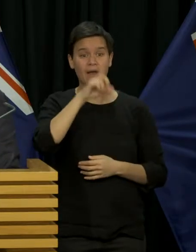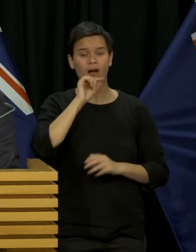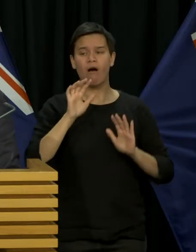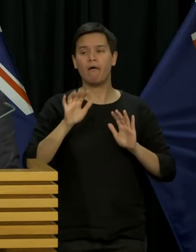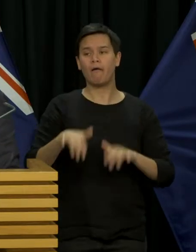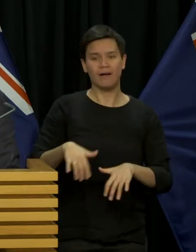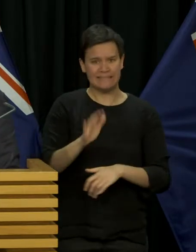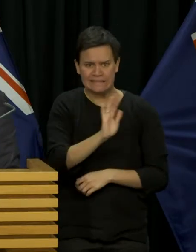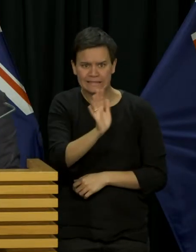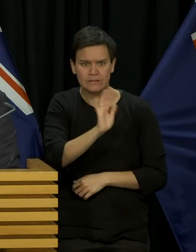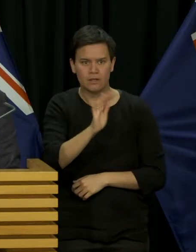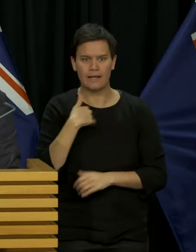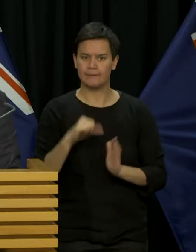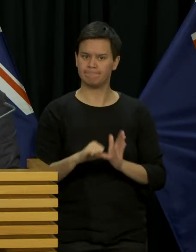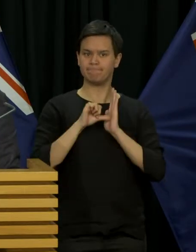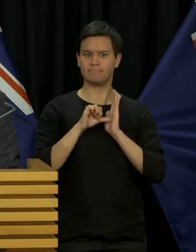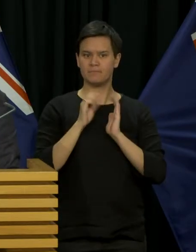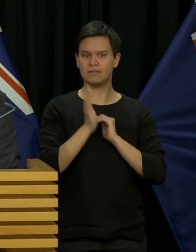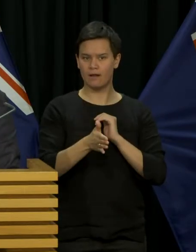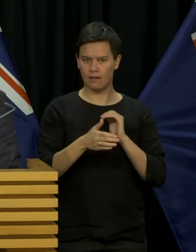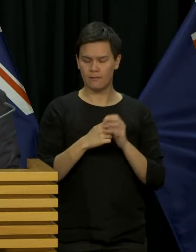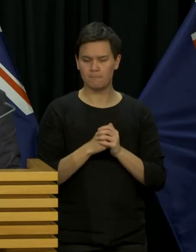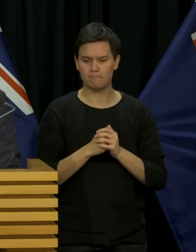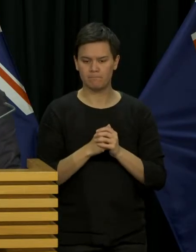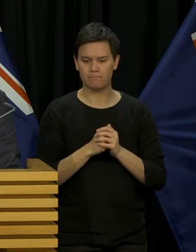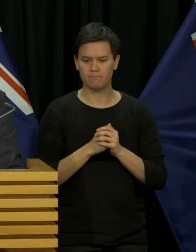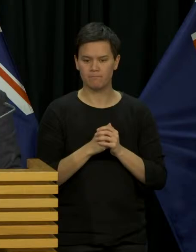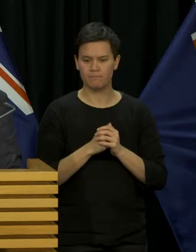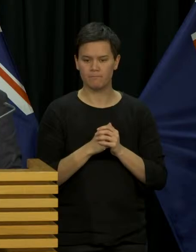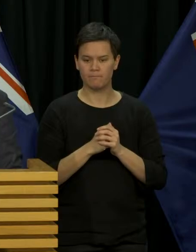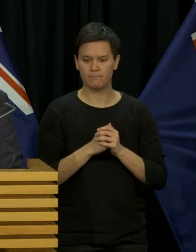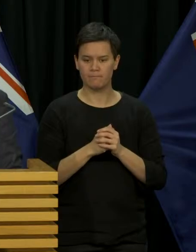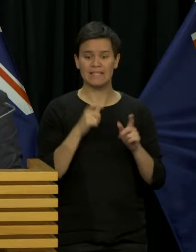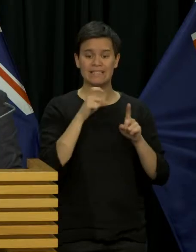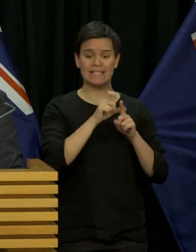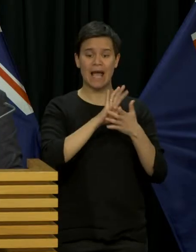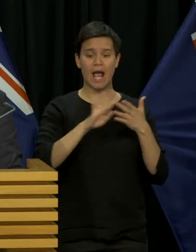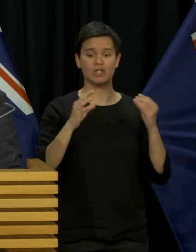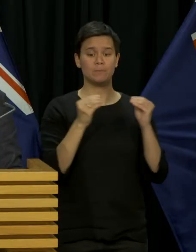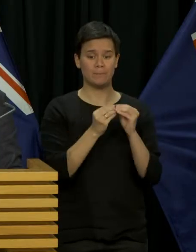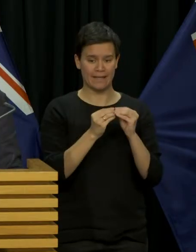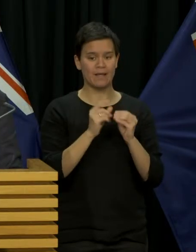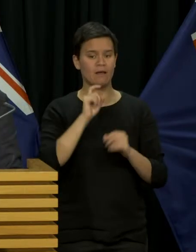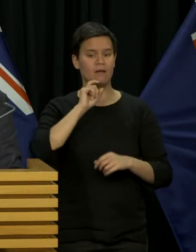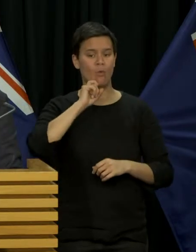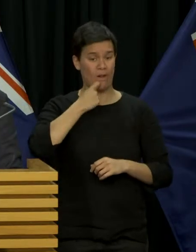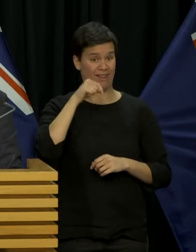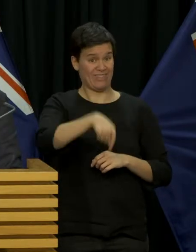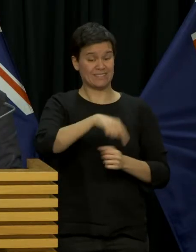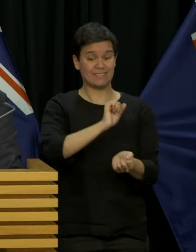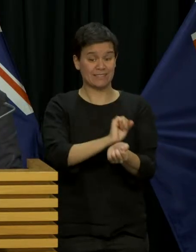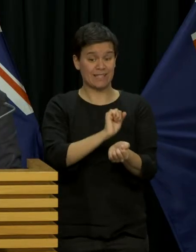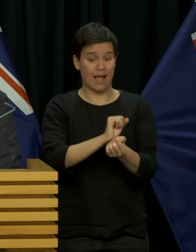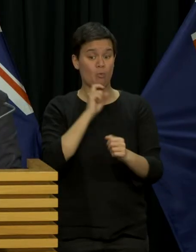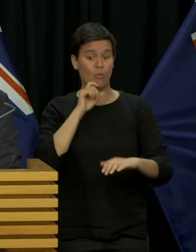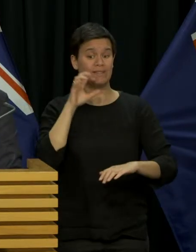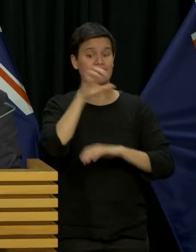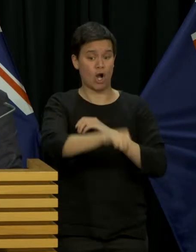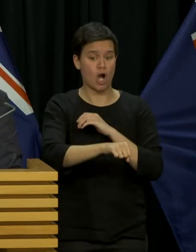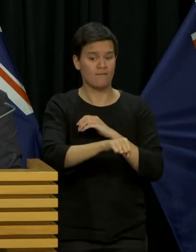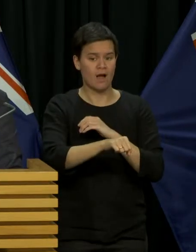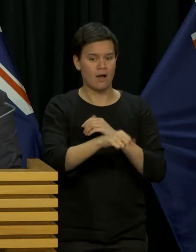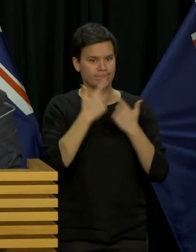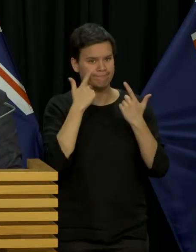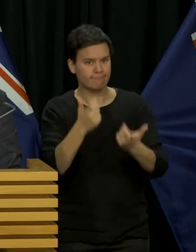health boards will take over the delivery of health services in managed isolation and quarantine facilities. These services are